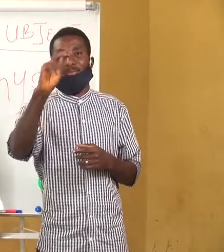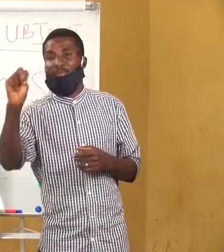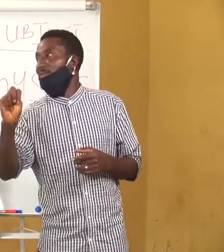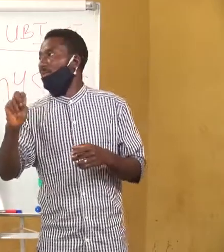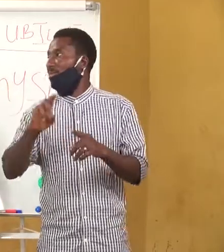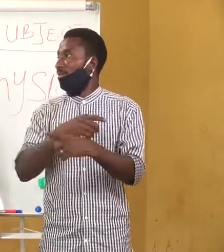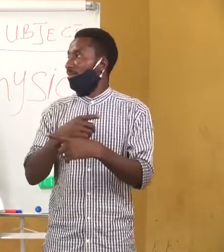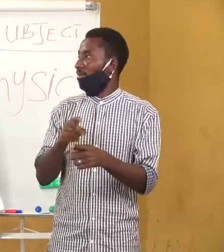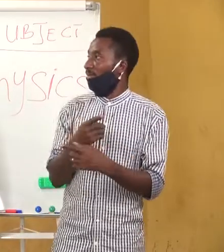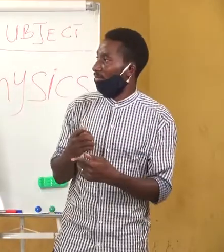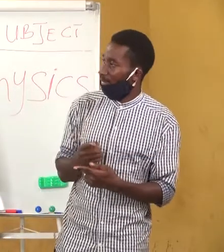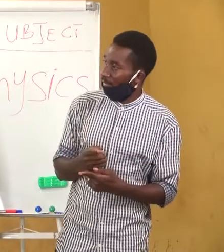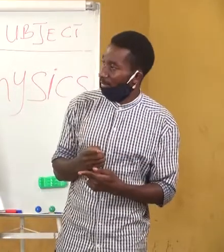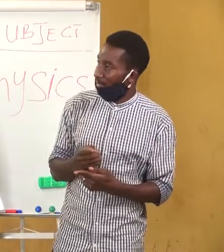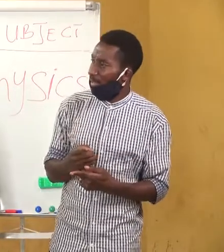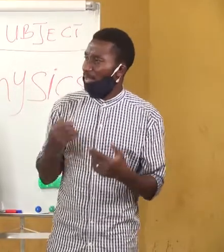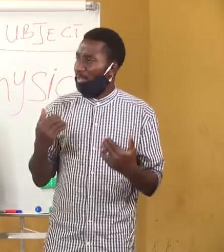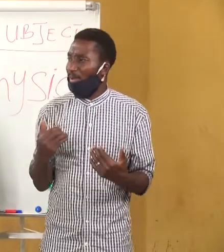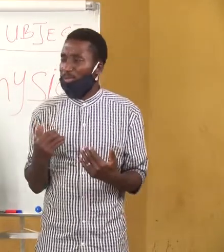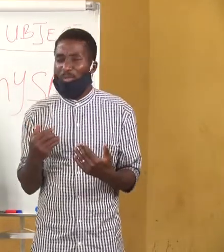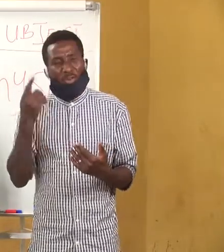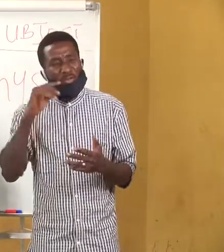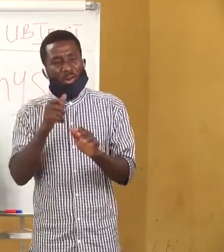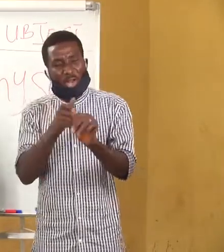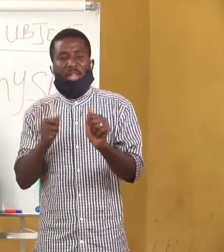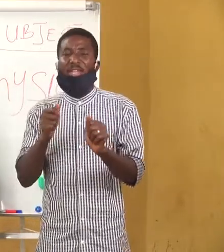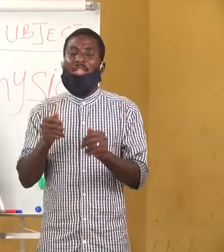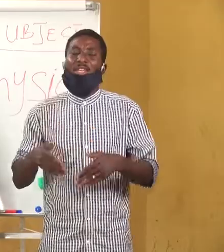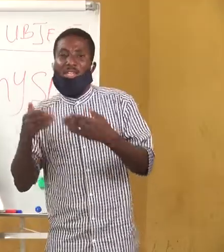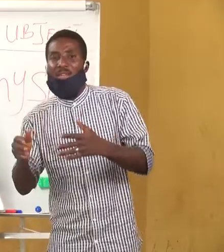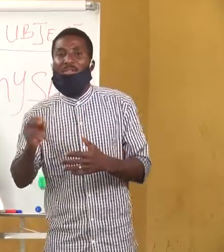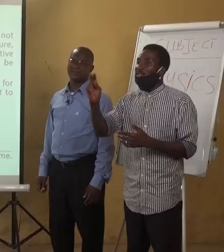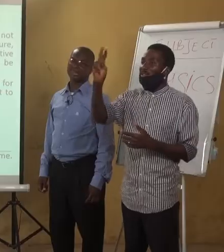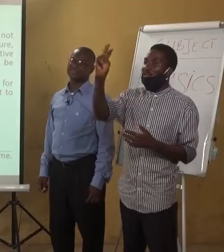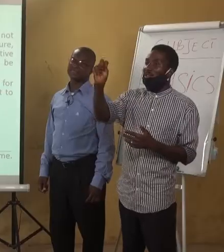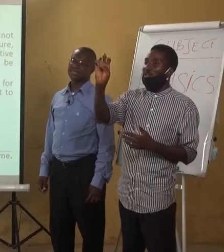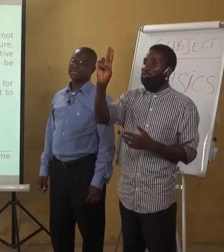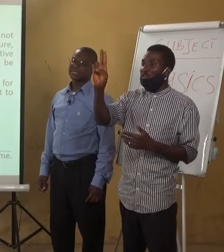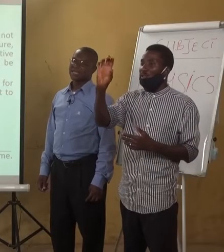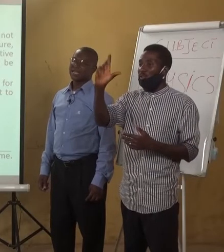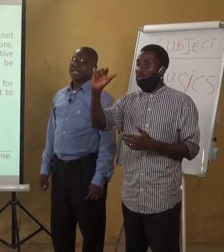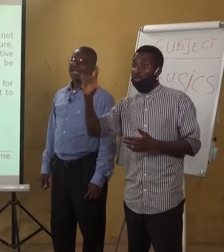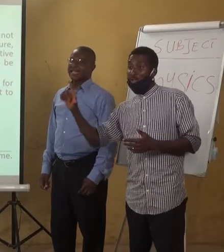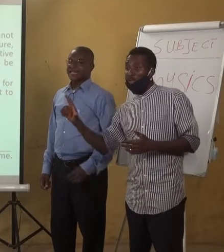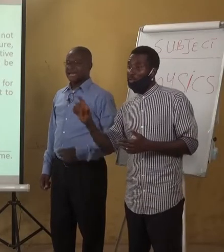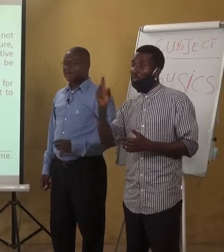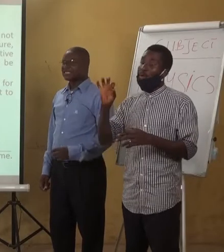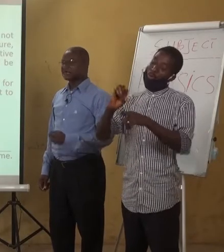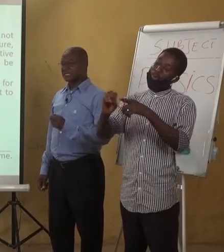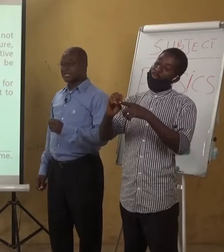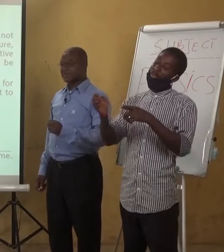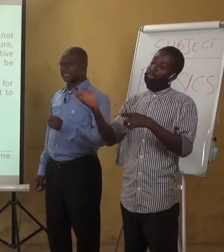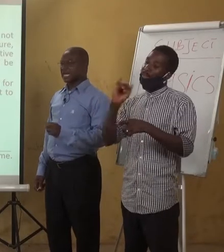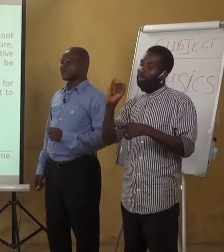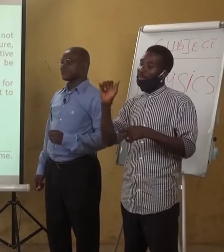reaction. And we see that for any given nucleus of a given element, there is